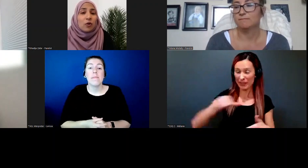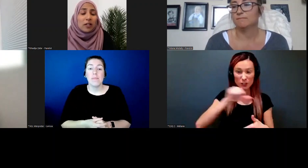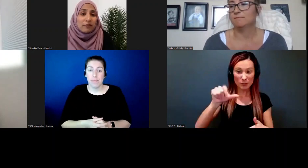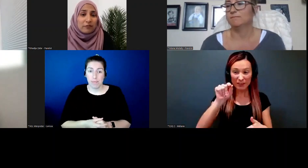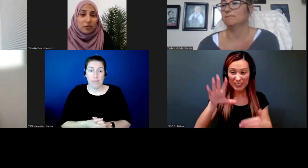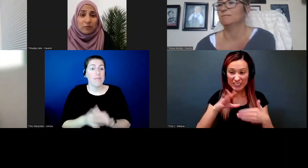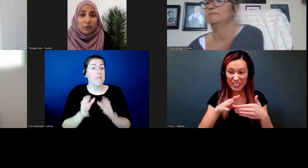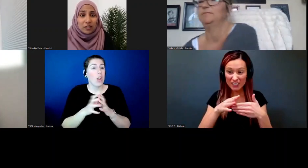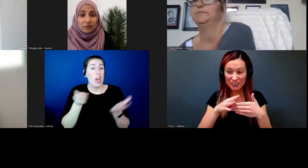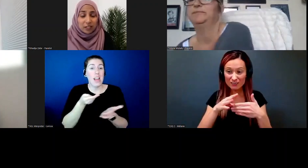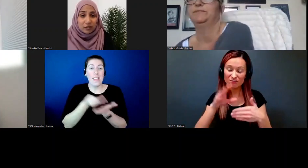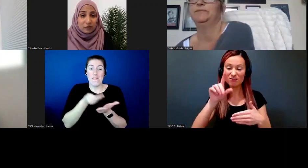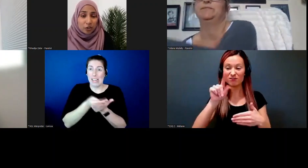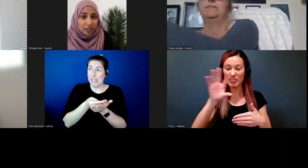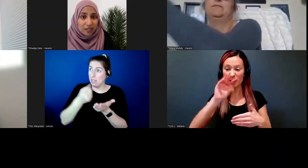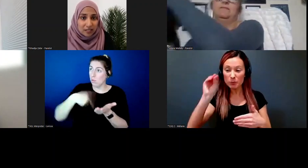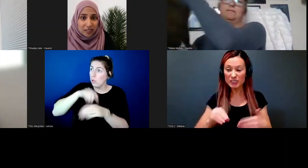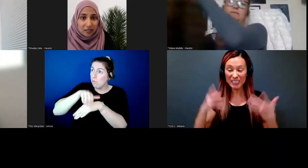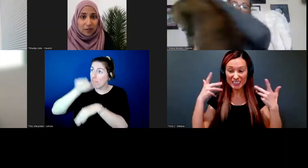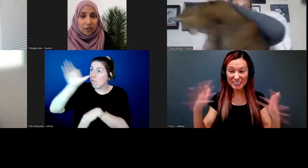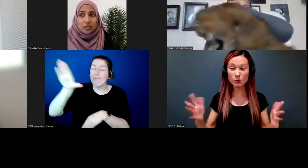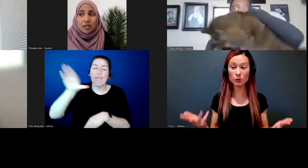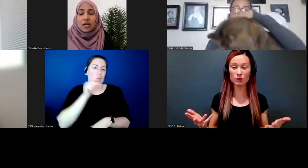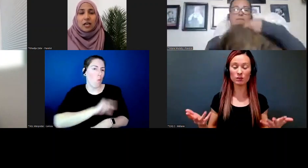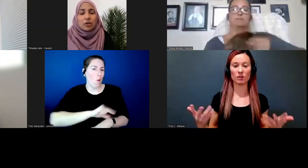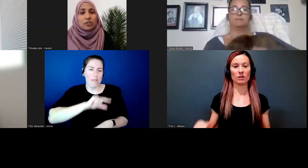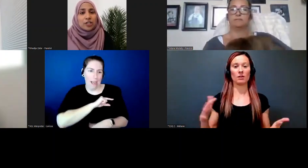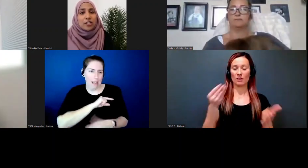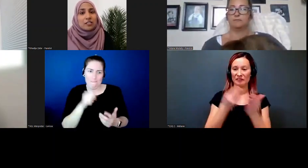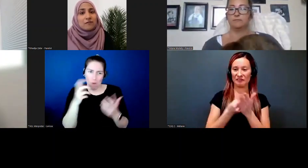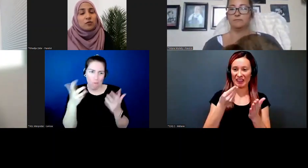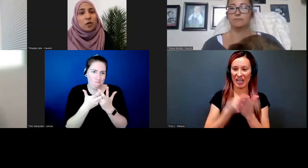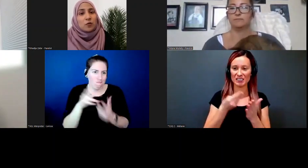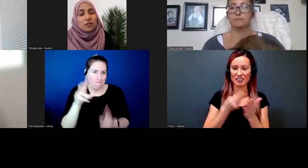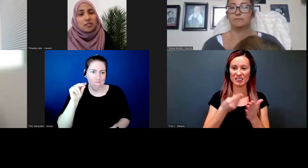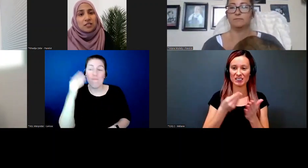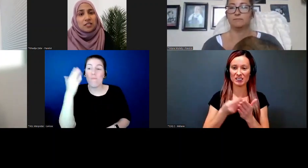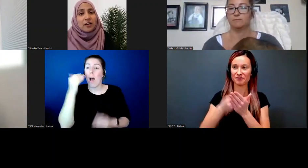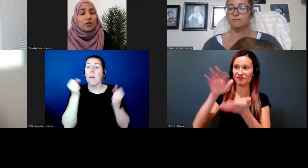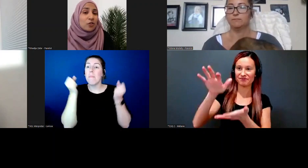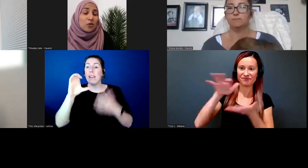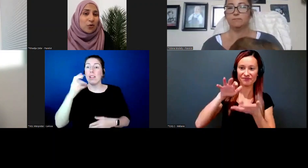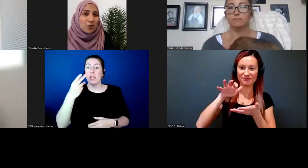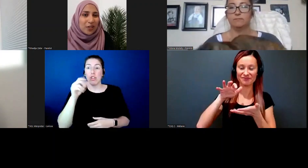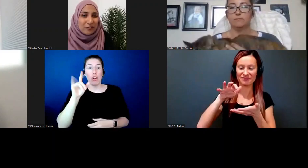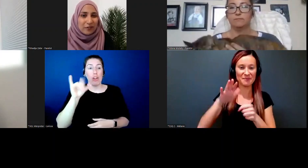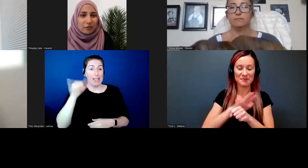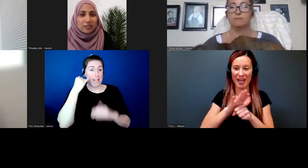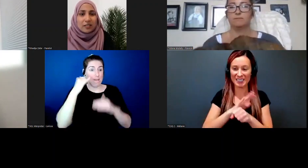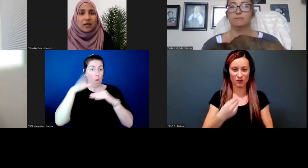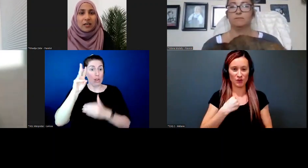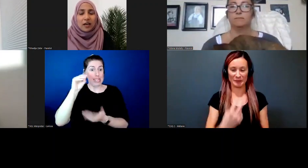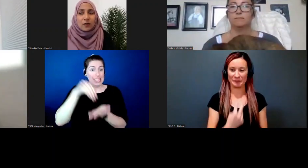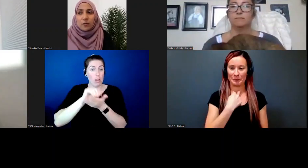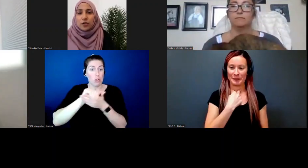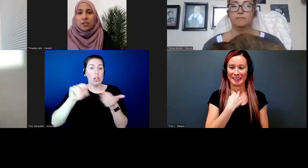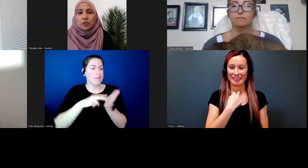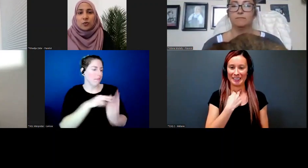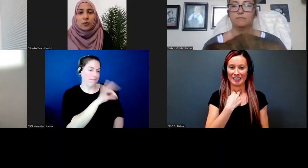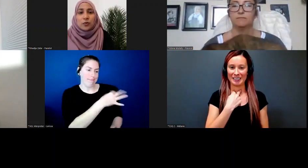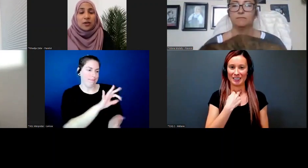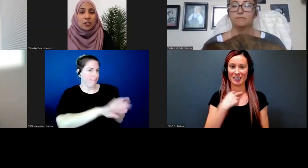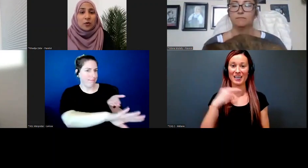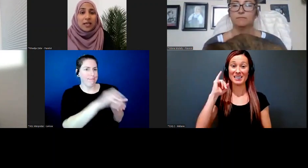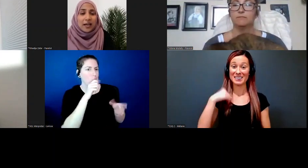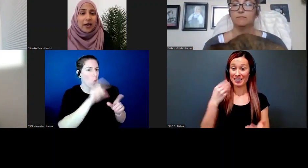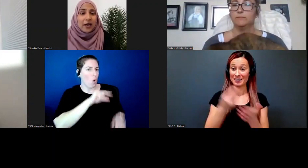we don't qualify for them, whether it's for charities either, because a lot of the charities, if you make over 60,000, you don't qualify for it. We wanted